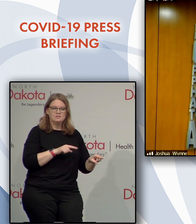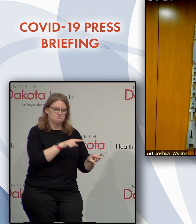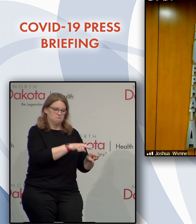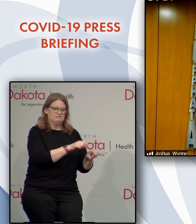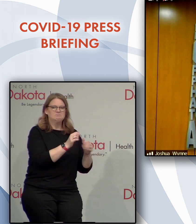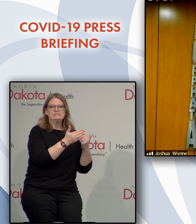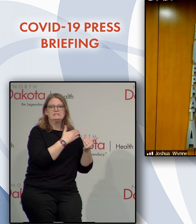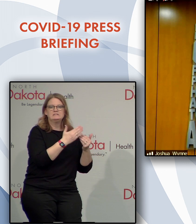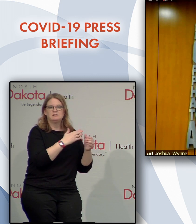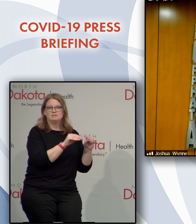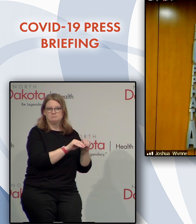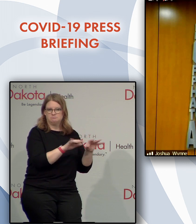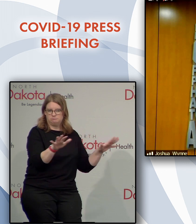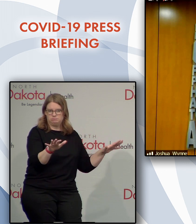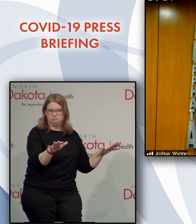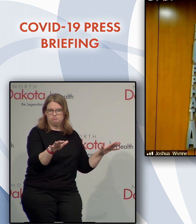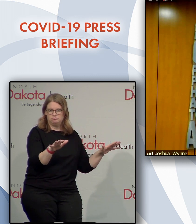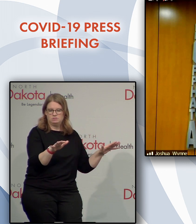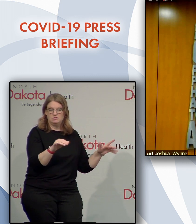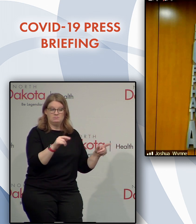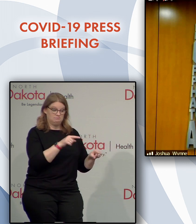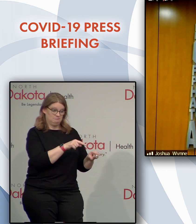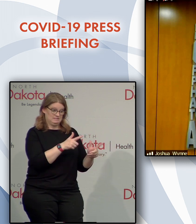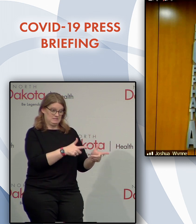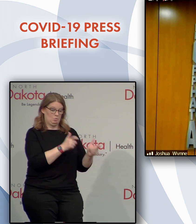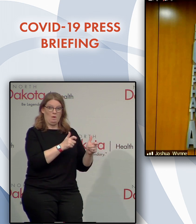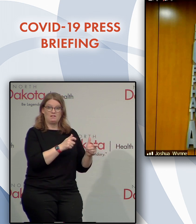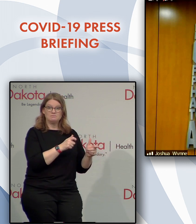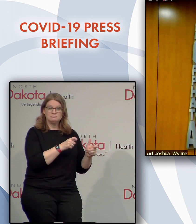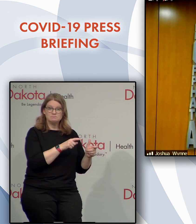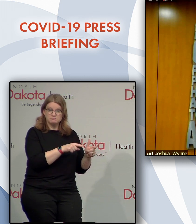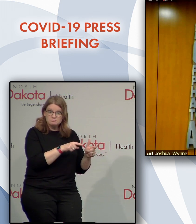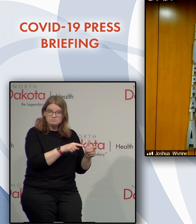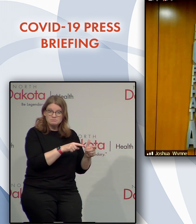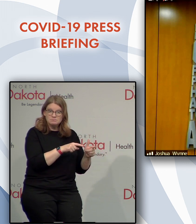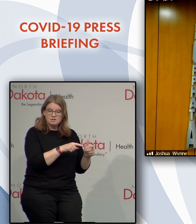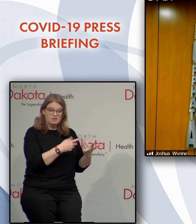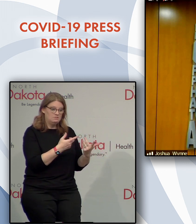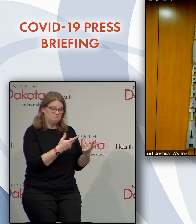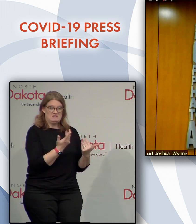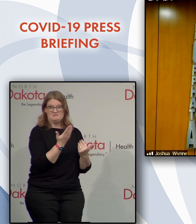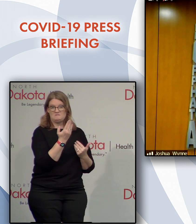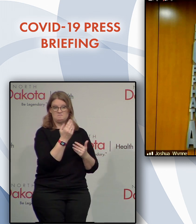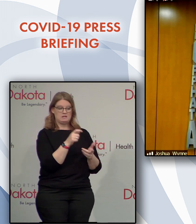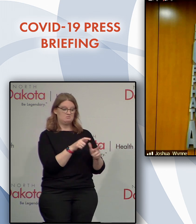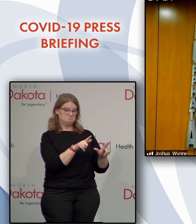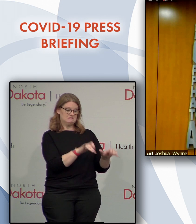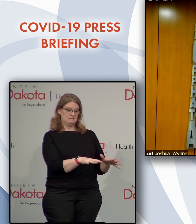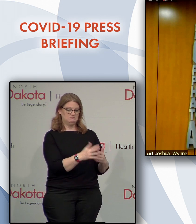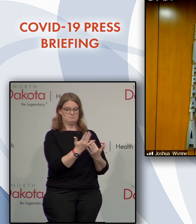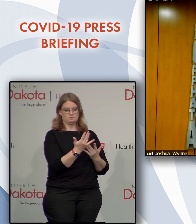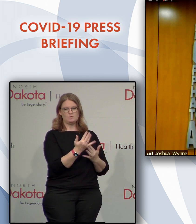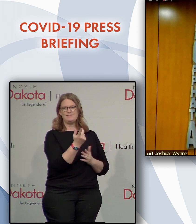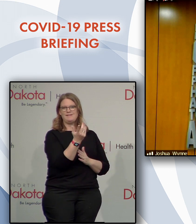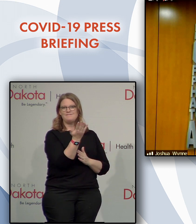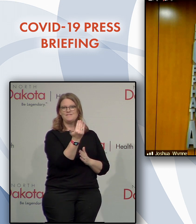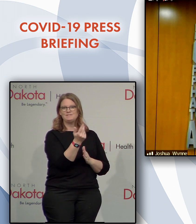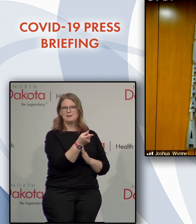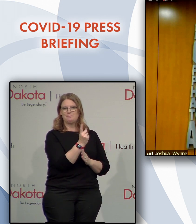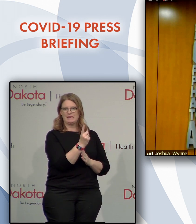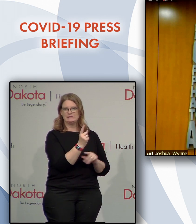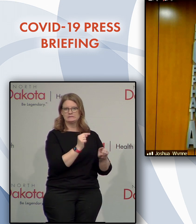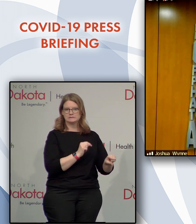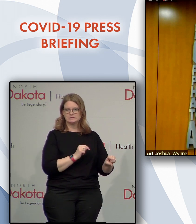widespread manner. 2, quick. A result is typically available in 15 minutes rather than